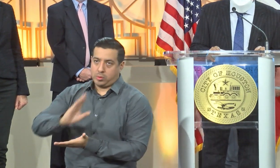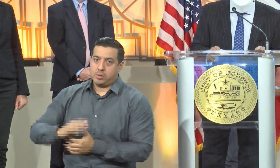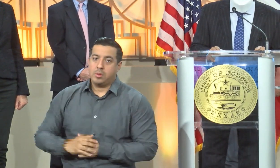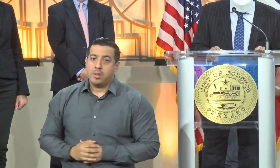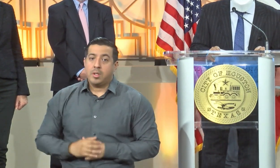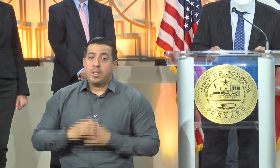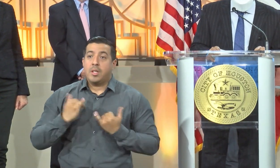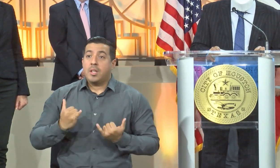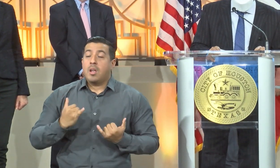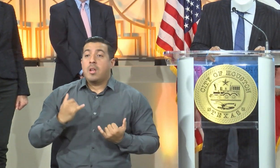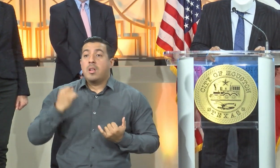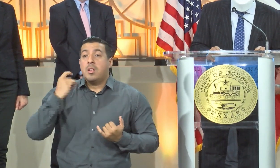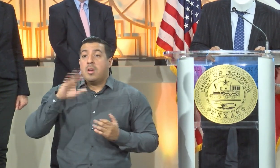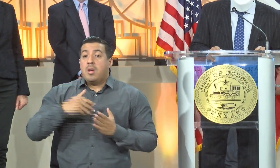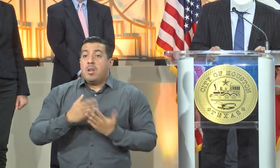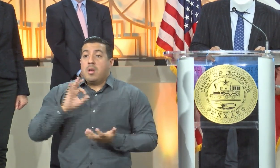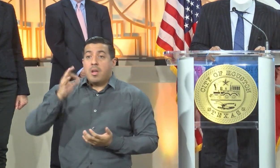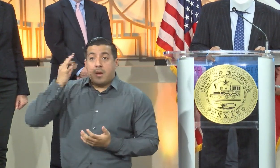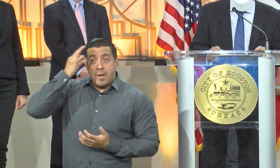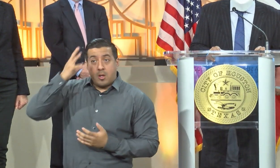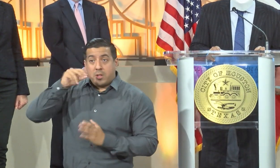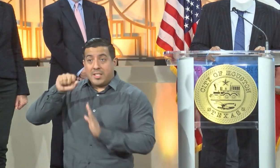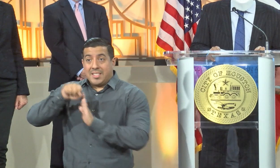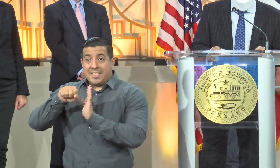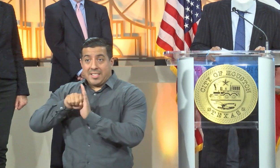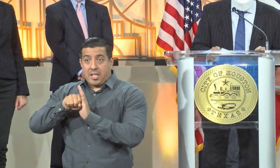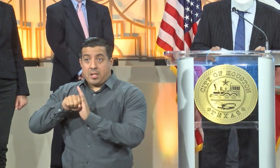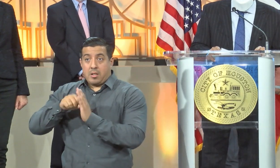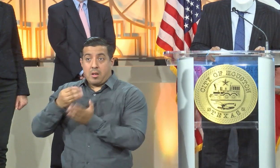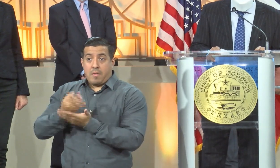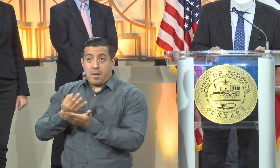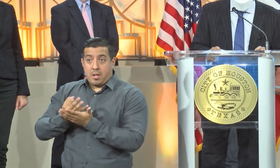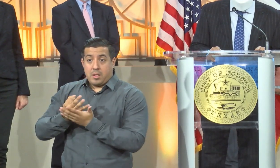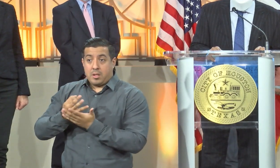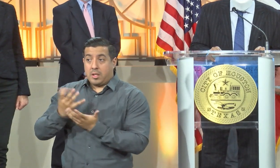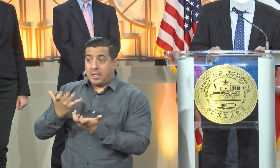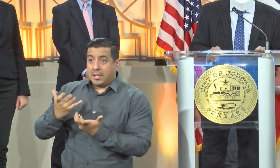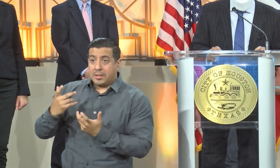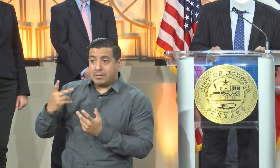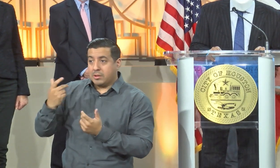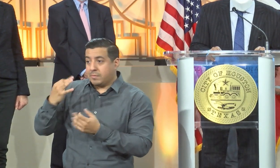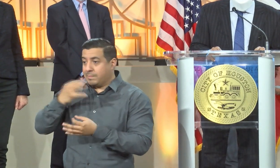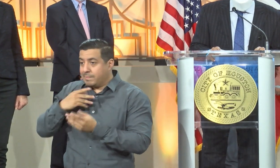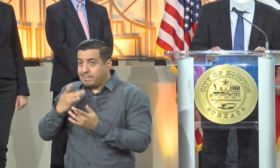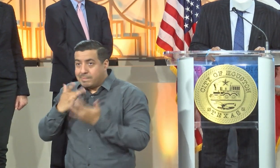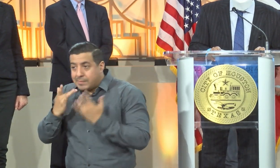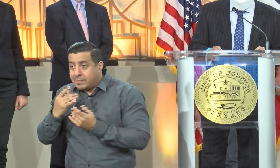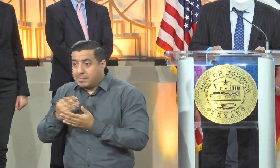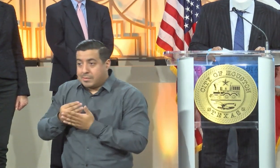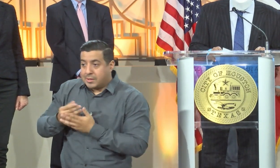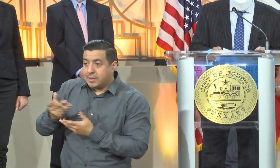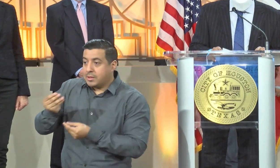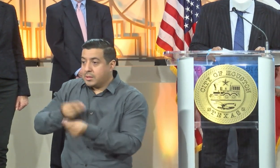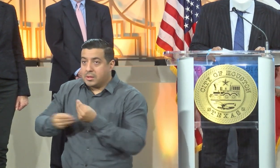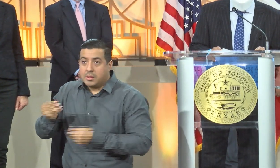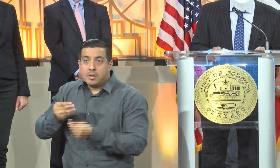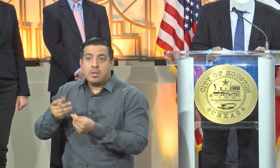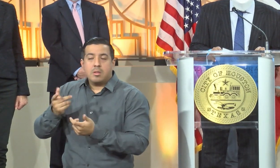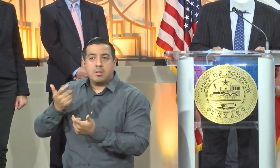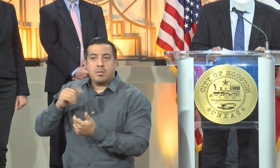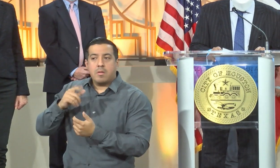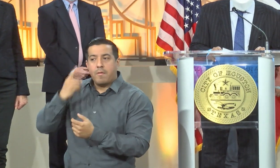to funding and product at the federal and state levels that have the Houston Food Bank and others around the country facing